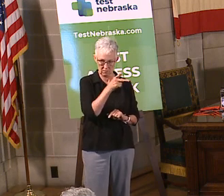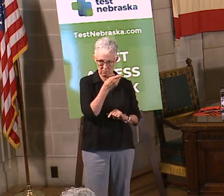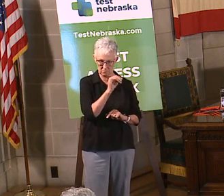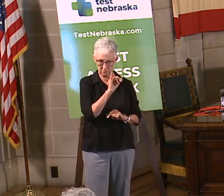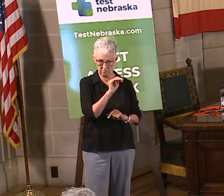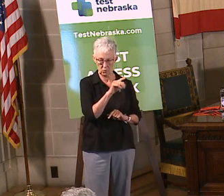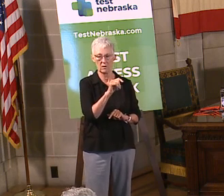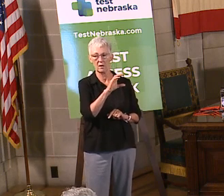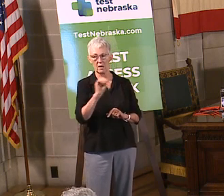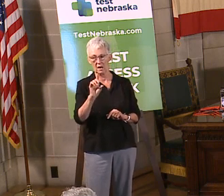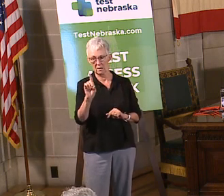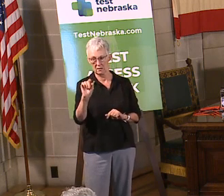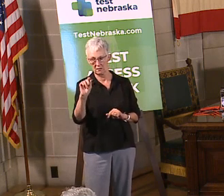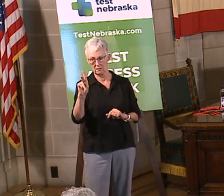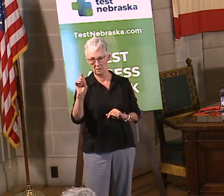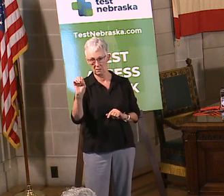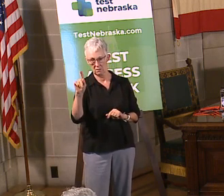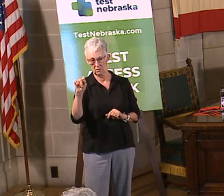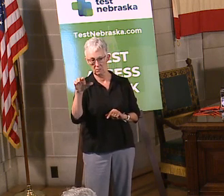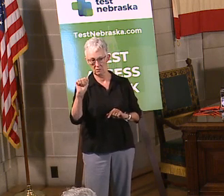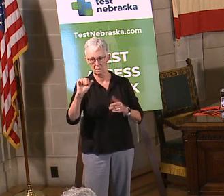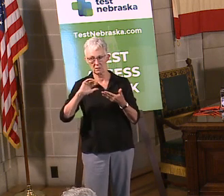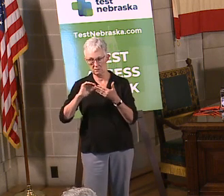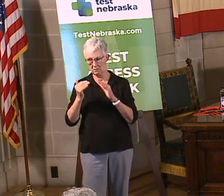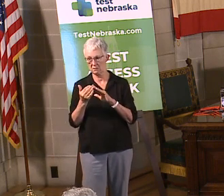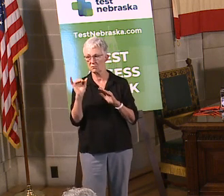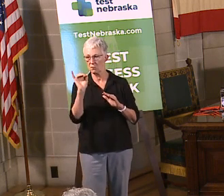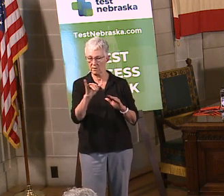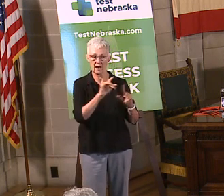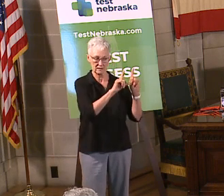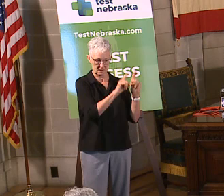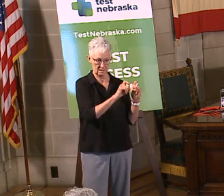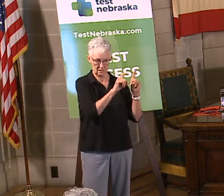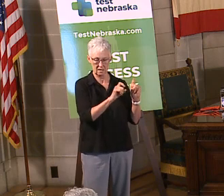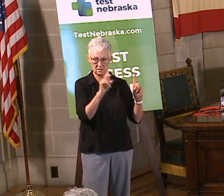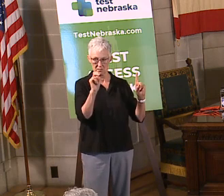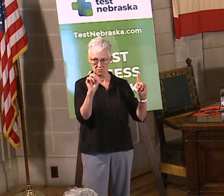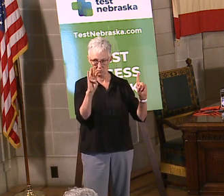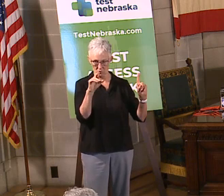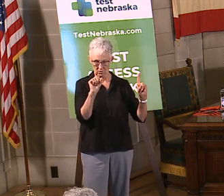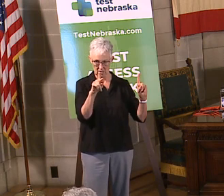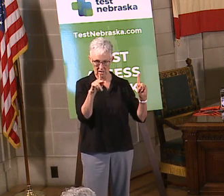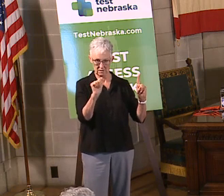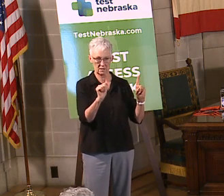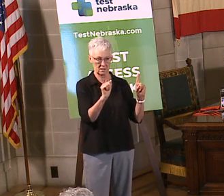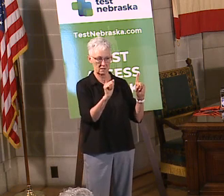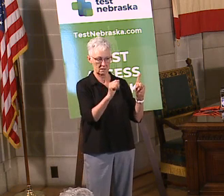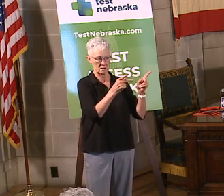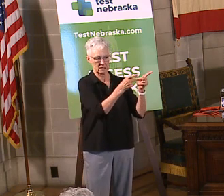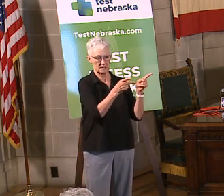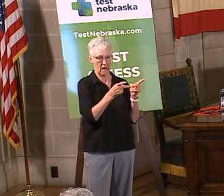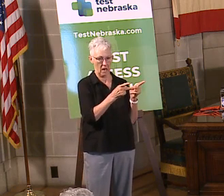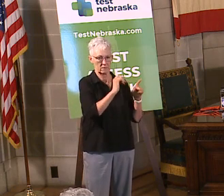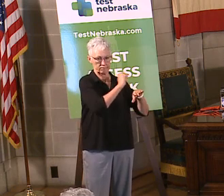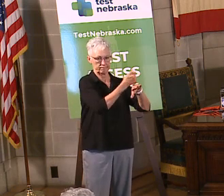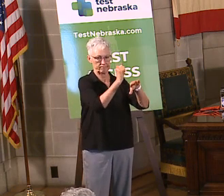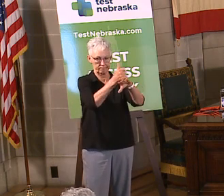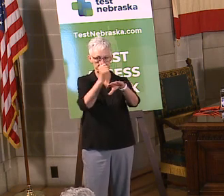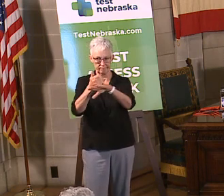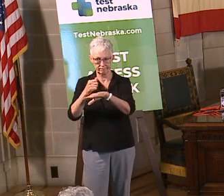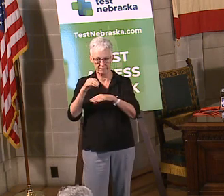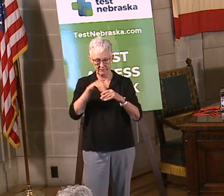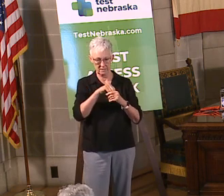be traveling around the state doing the testnebraska.com to be able to continue to promote that program and do more